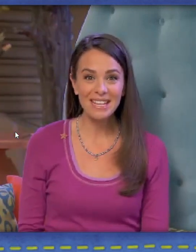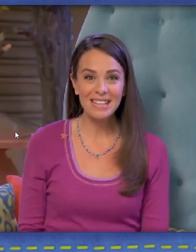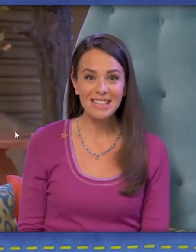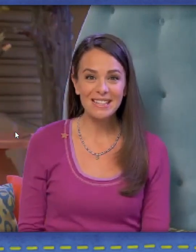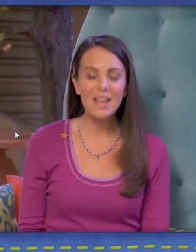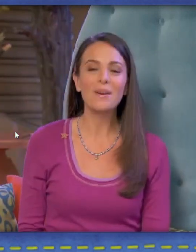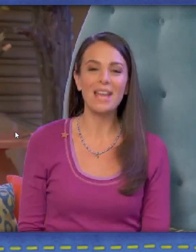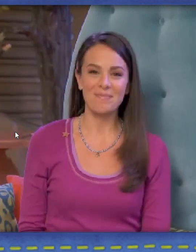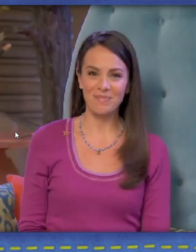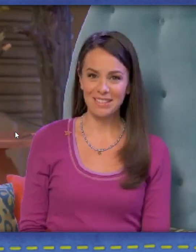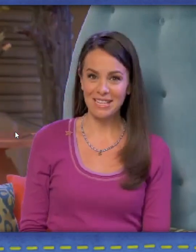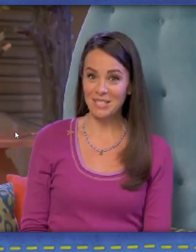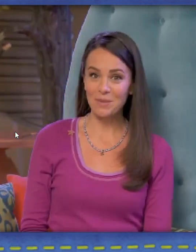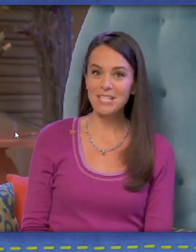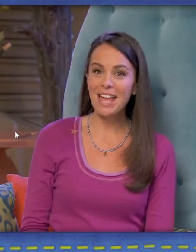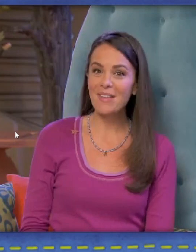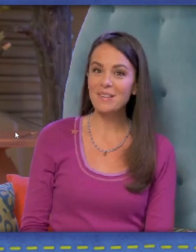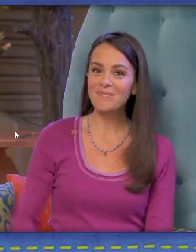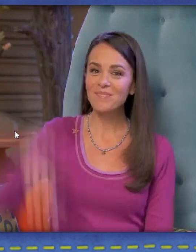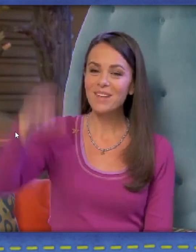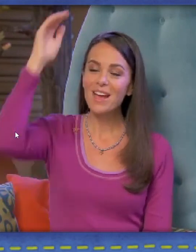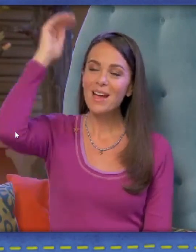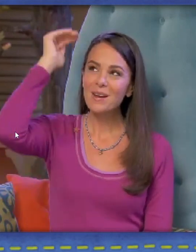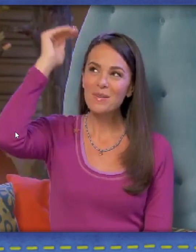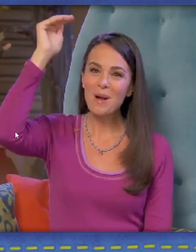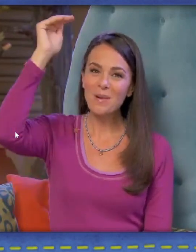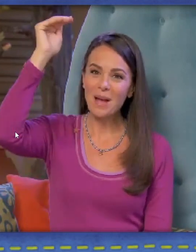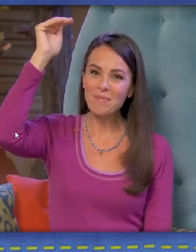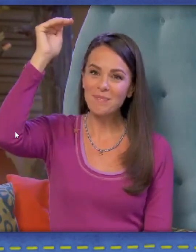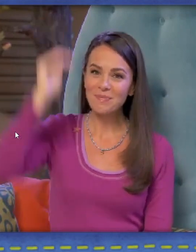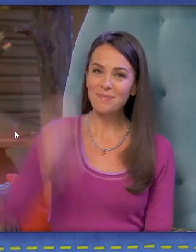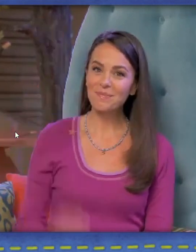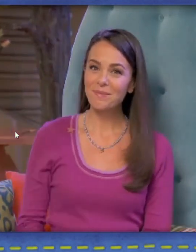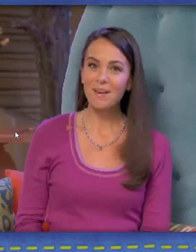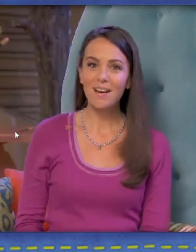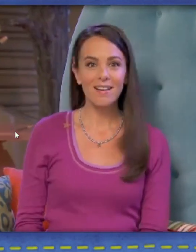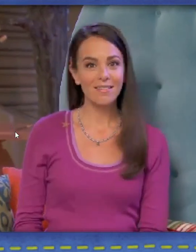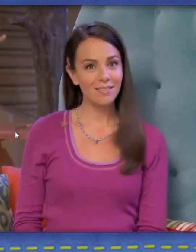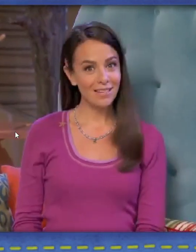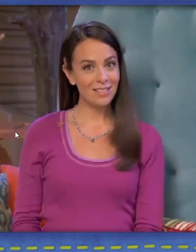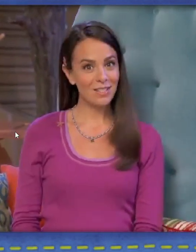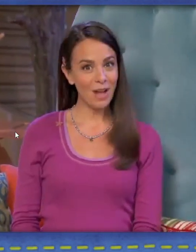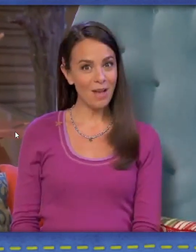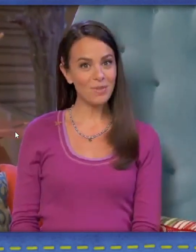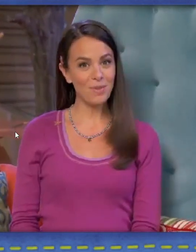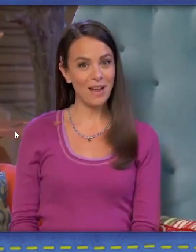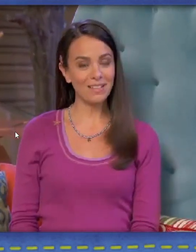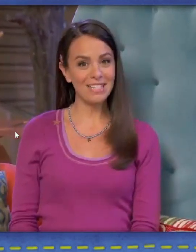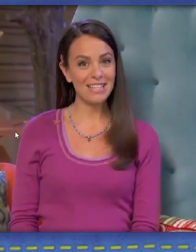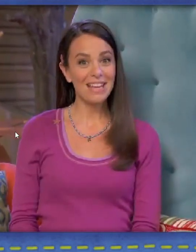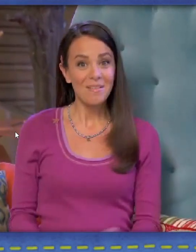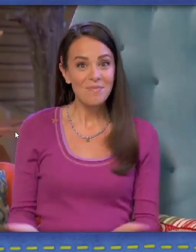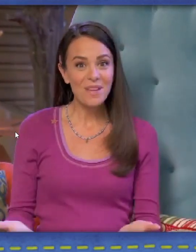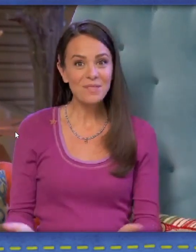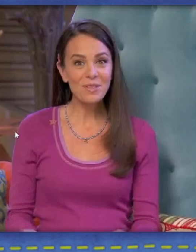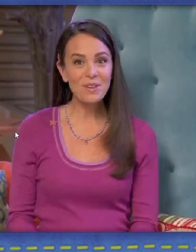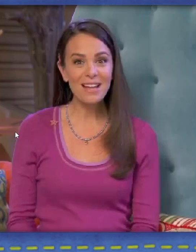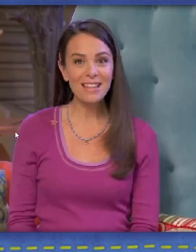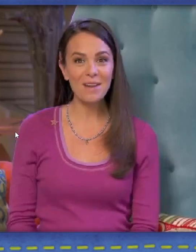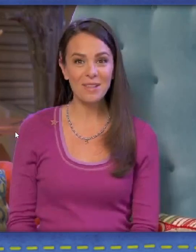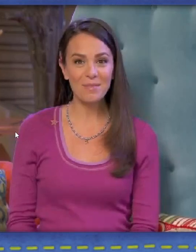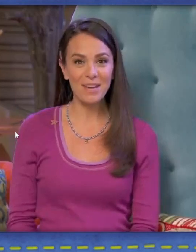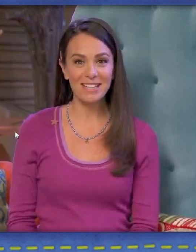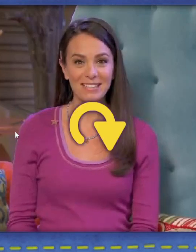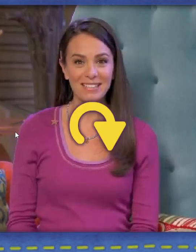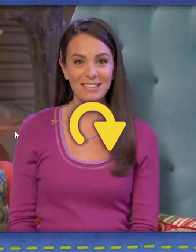with me? Okay, let's do it together. Grown-up. Nice job, Sproutlets. Thanks for